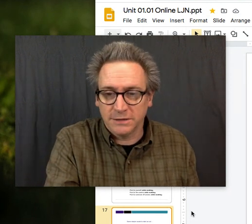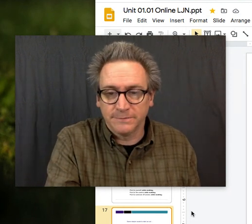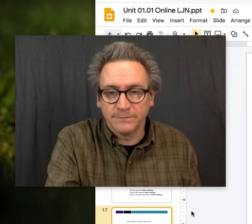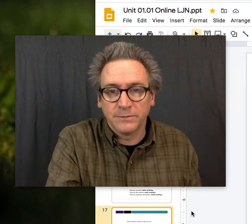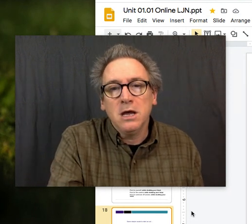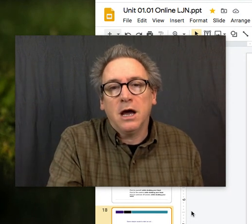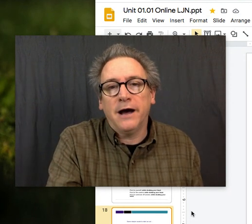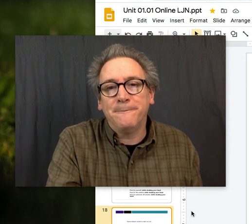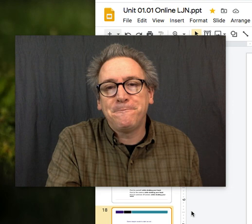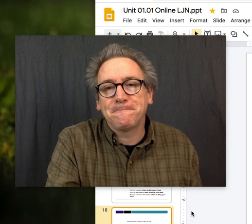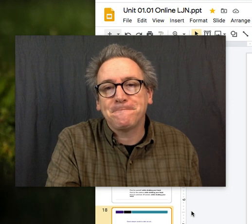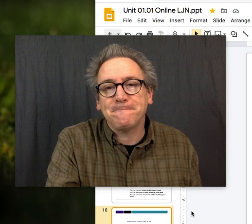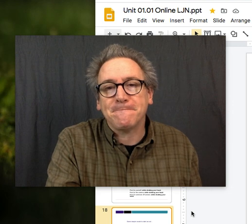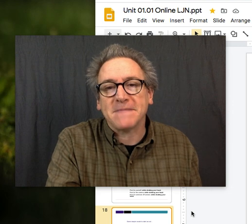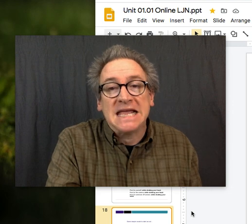sneezed.